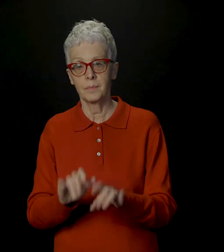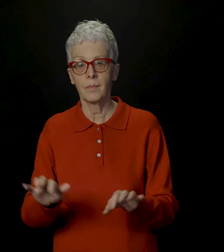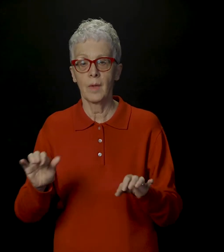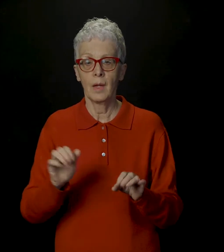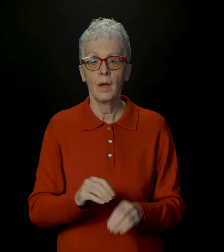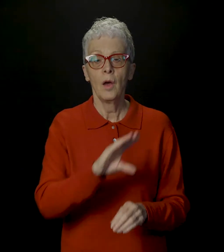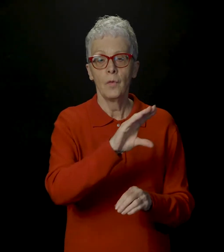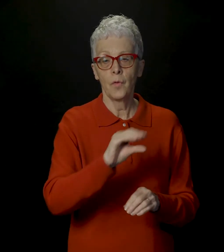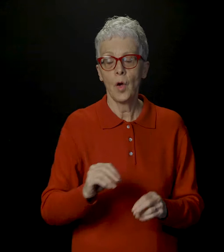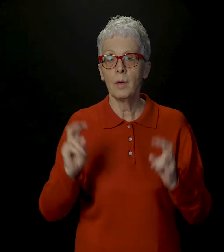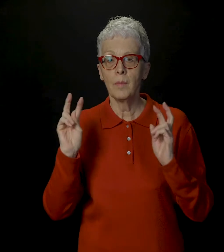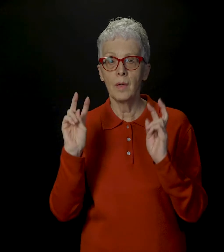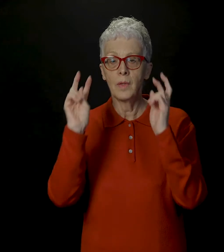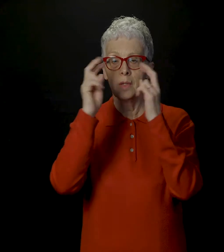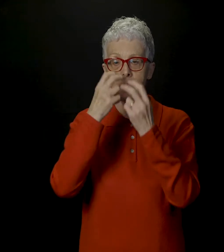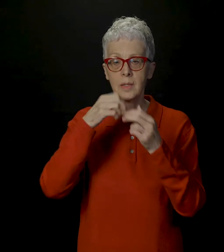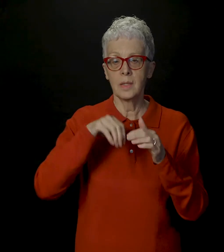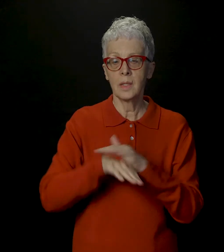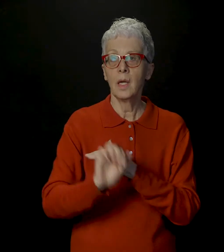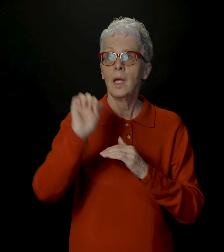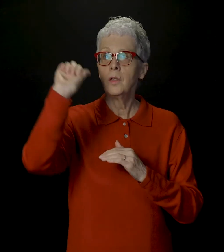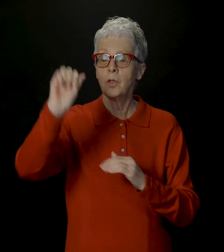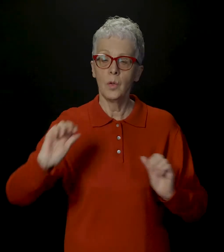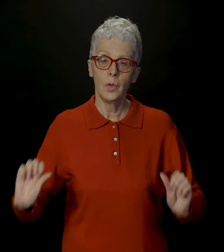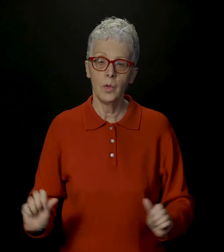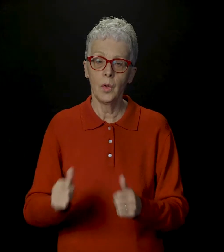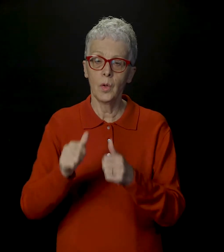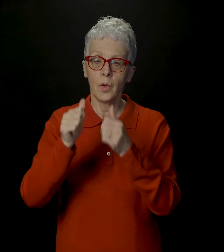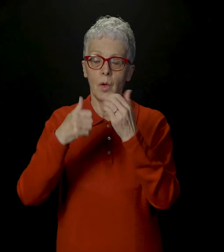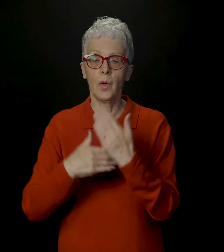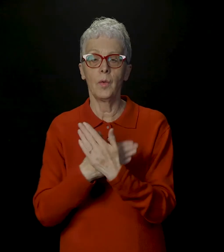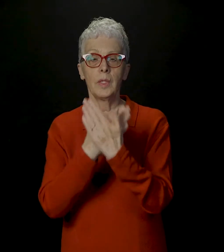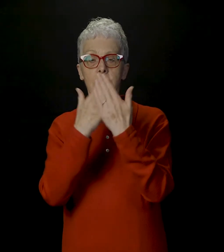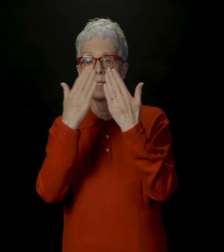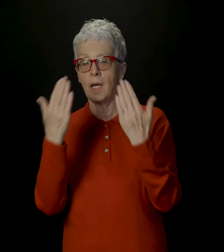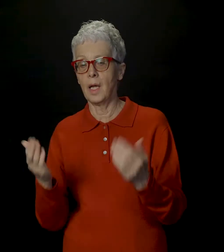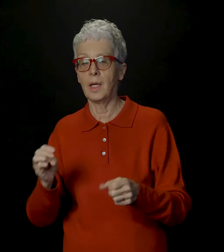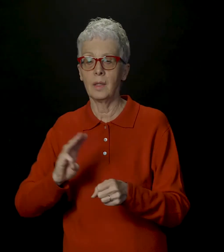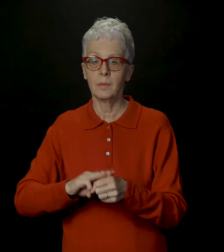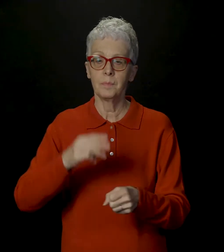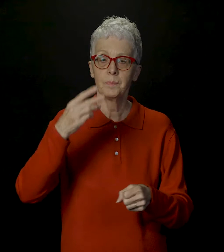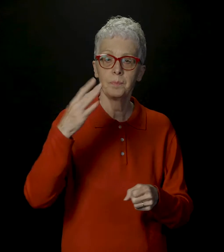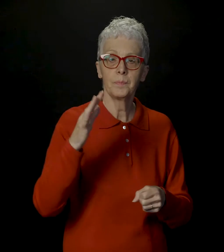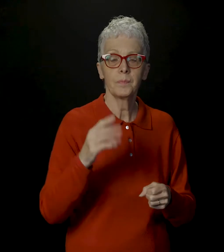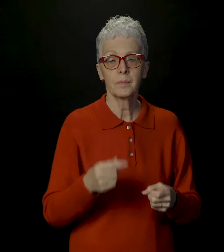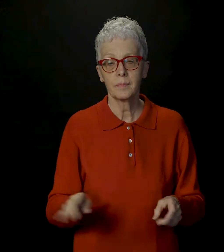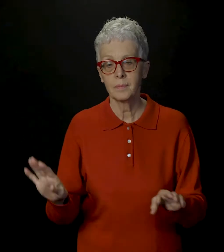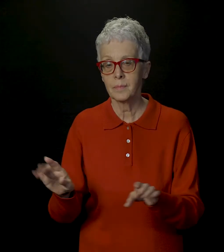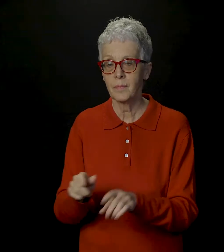Out of the darkness Into your glorious day